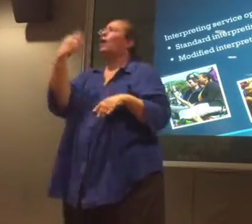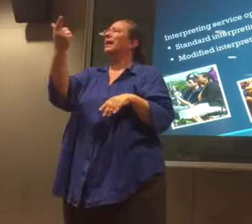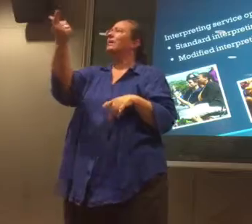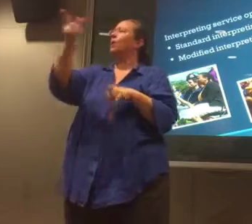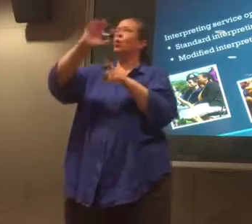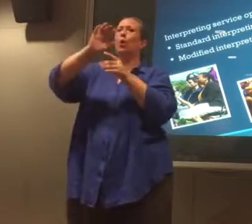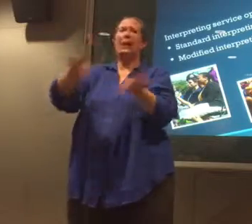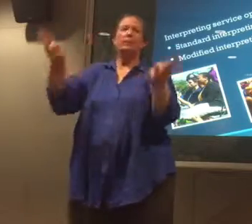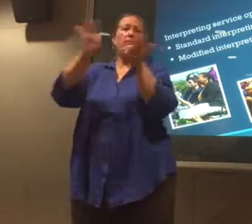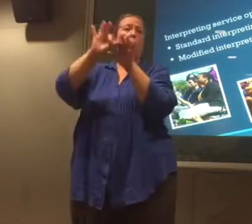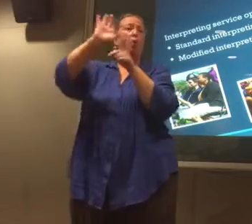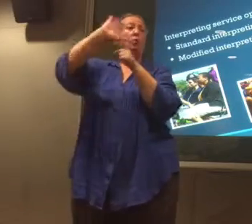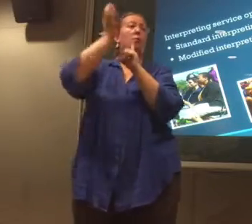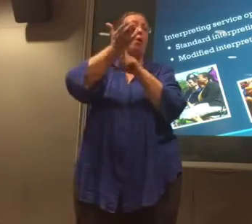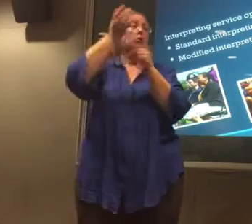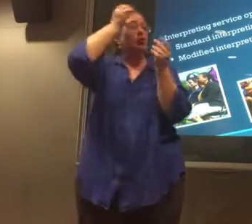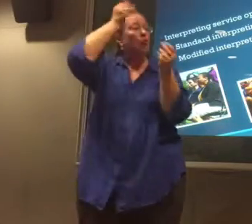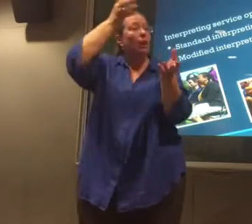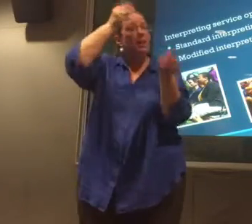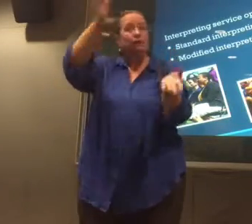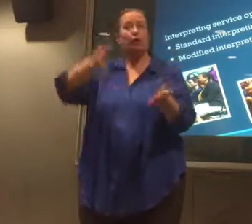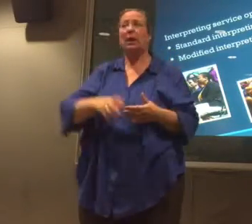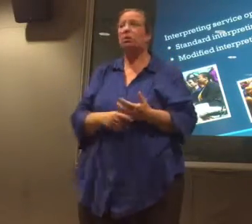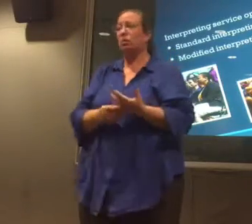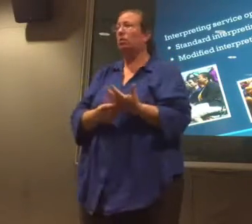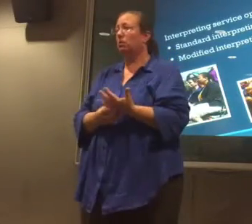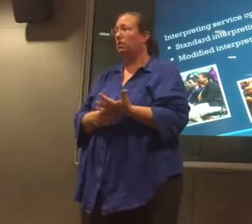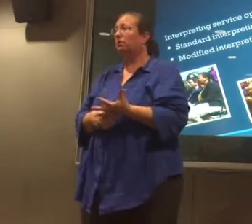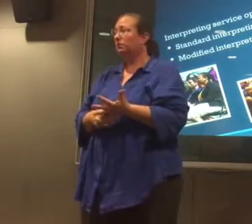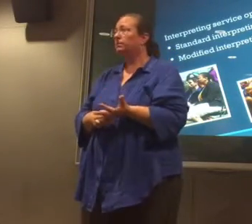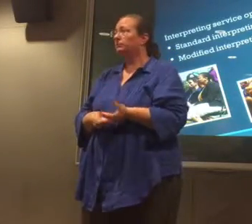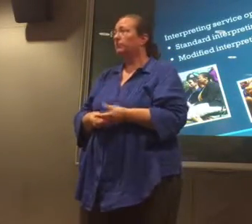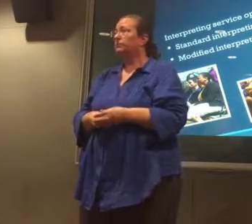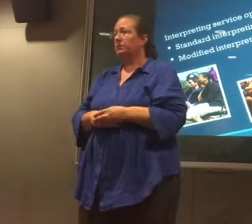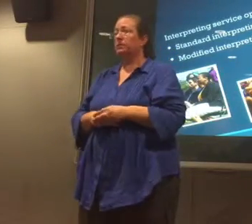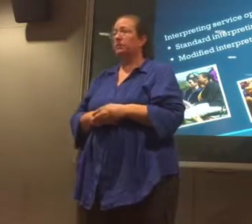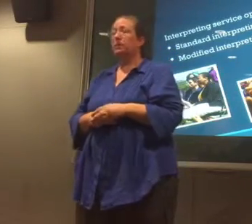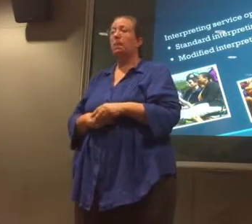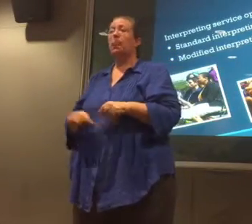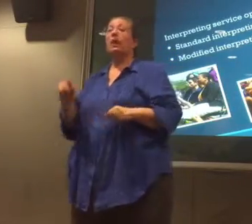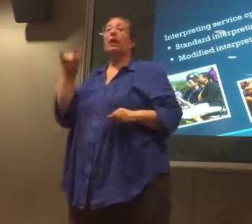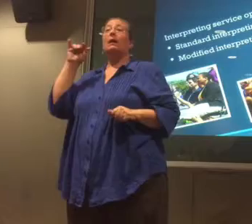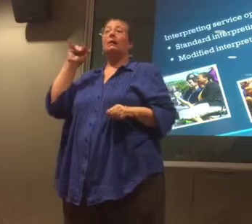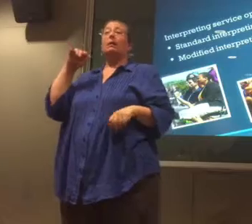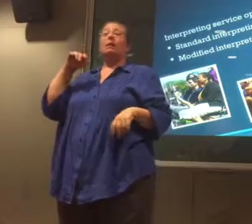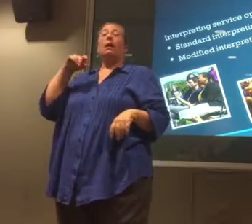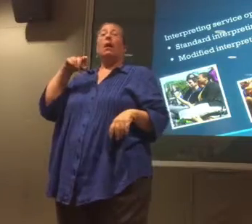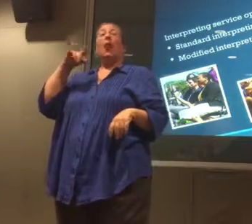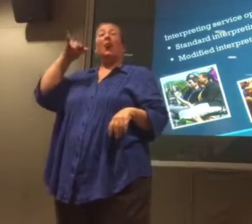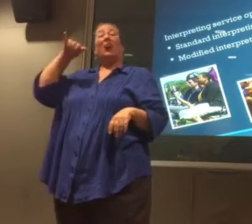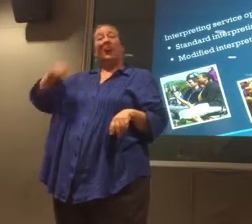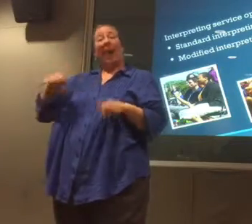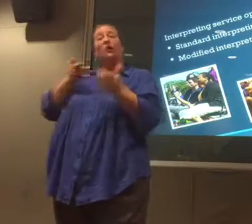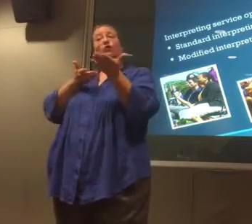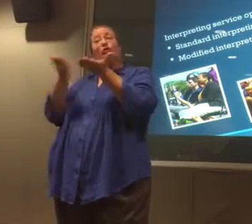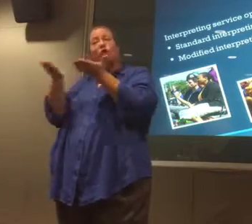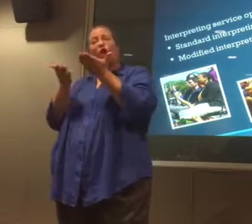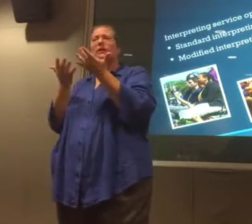be there, the deaf interpreter may be there to clarify some maybe cultural information or specific terms. And